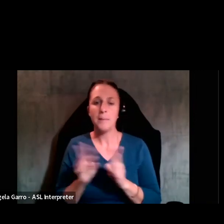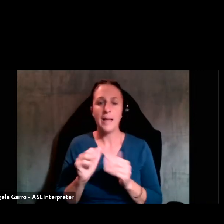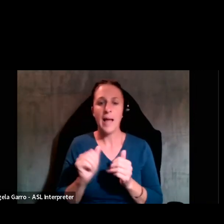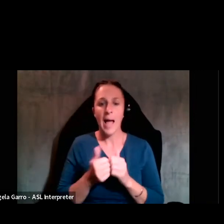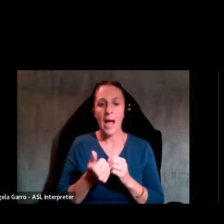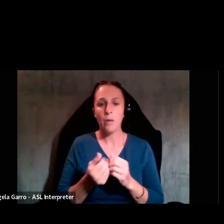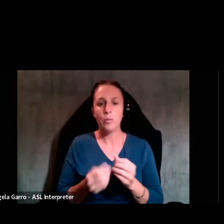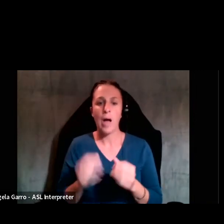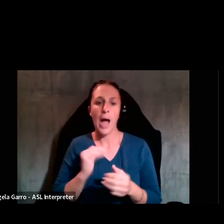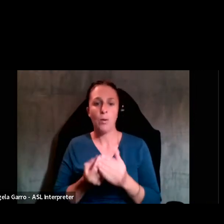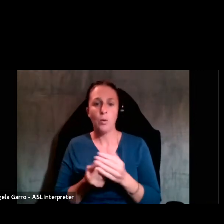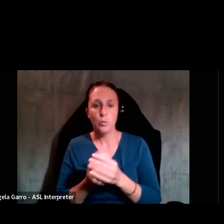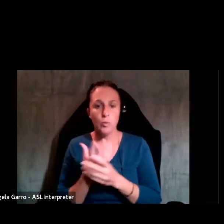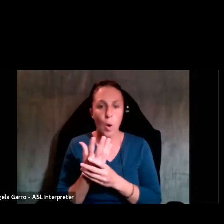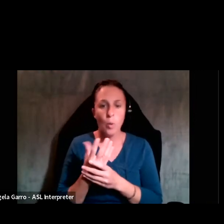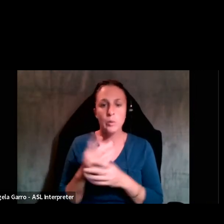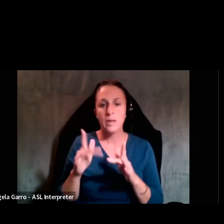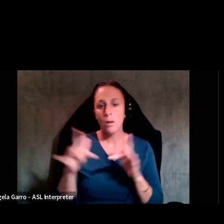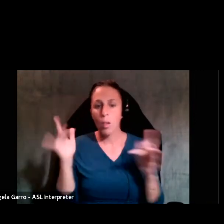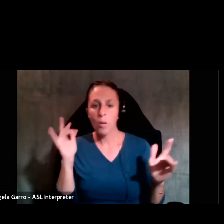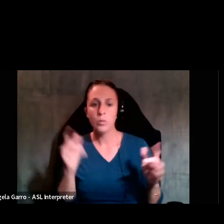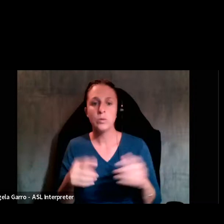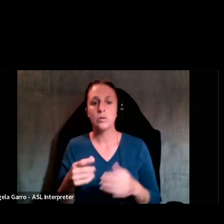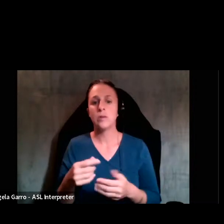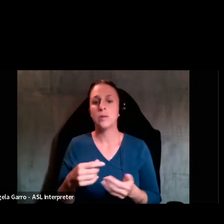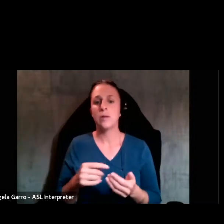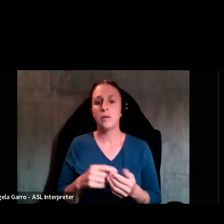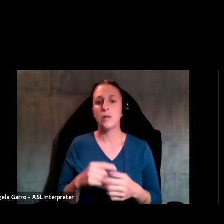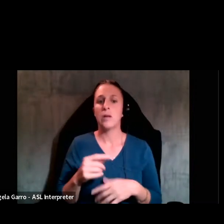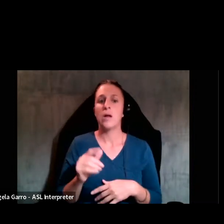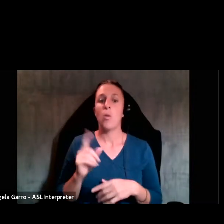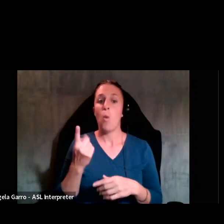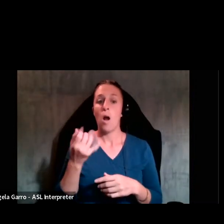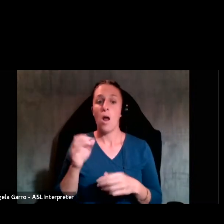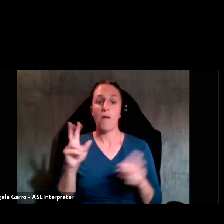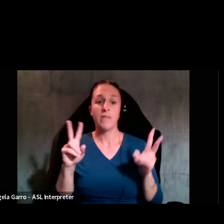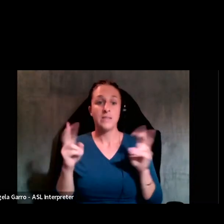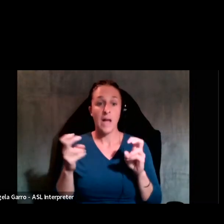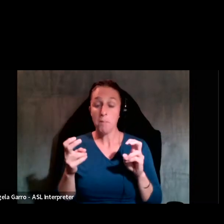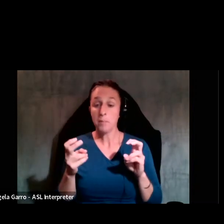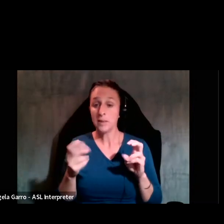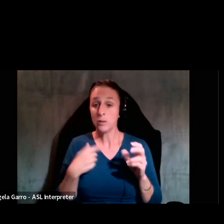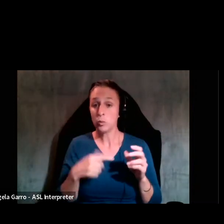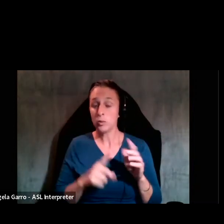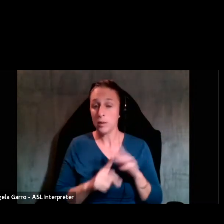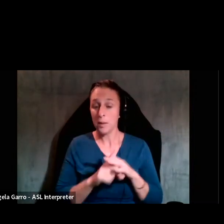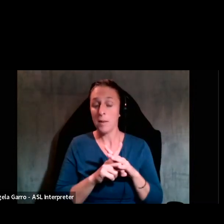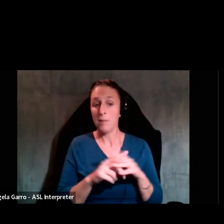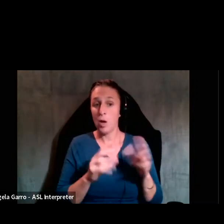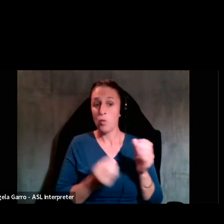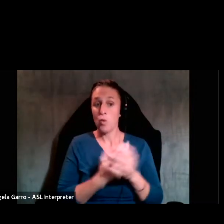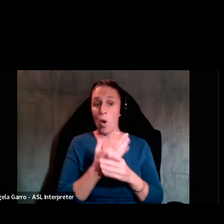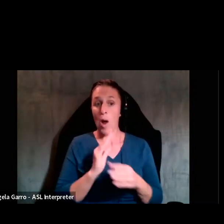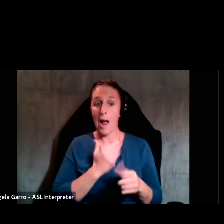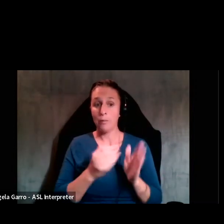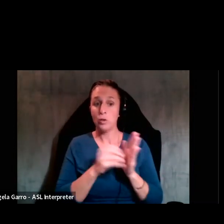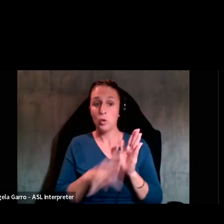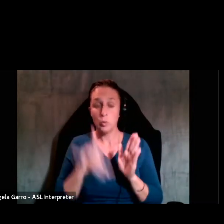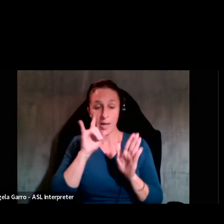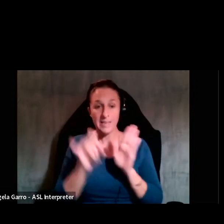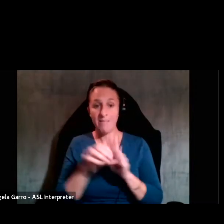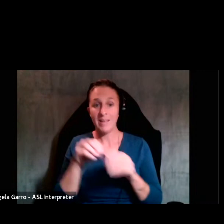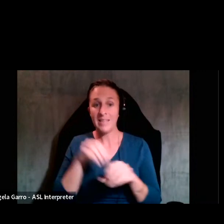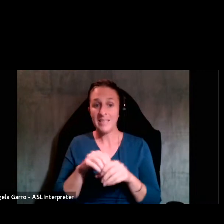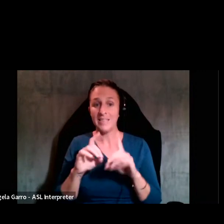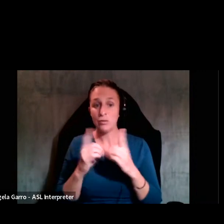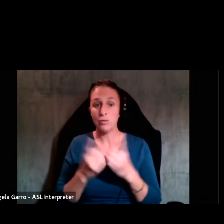so one of the topics that came up on a grow that our students identified in the district was the